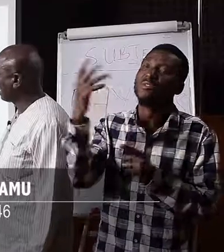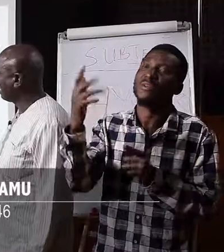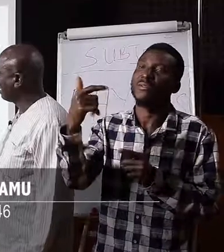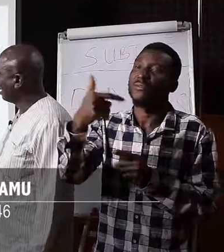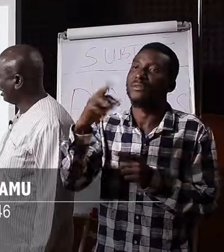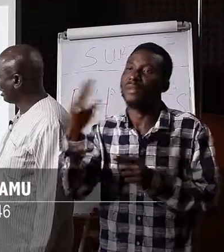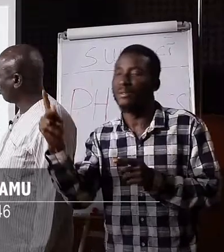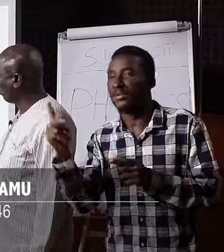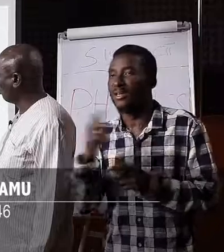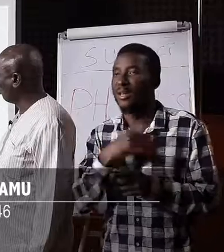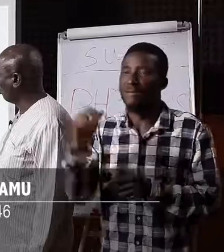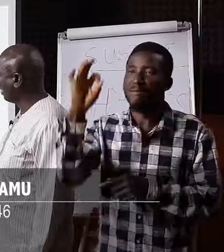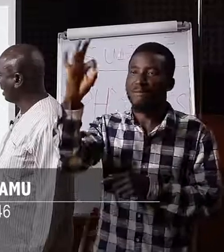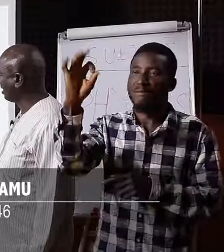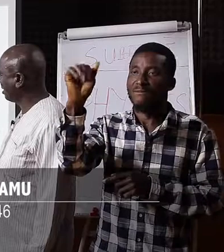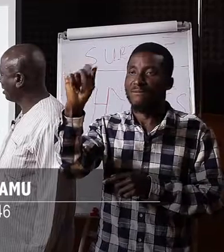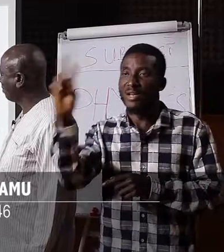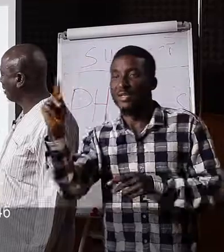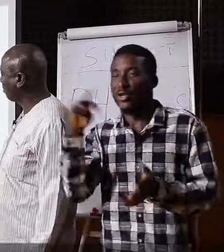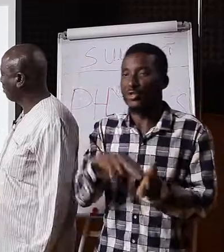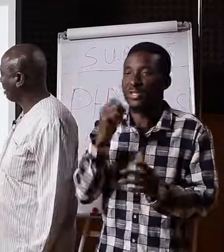Faraday constant is equals to